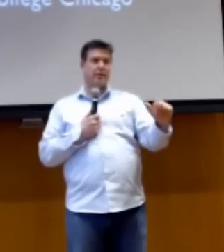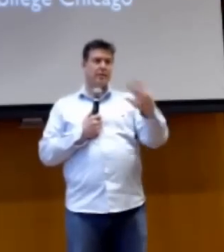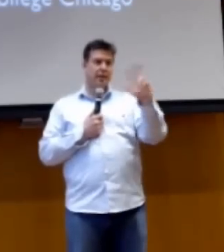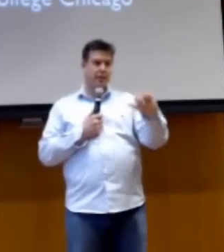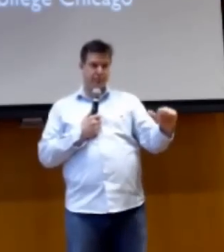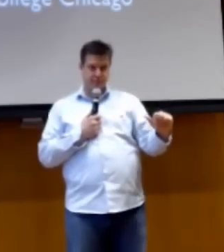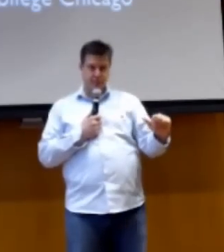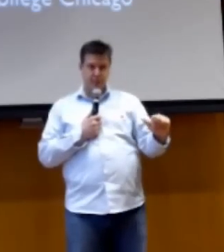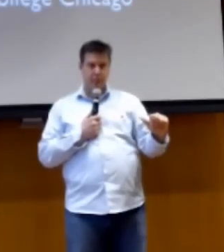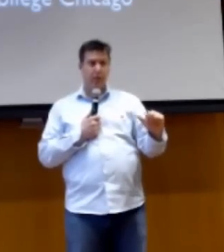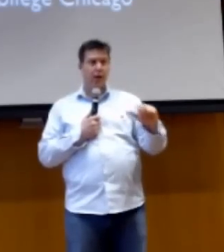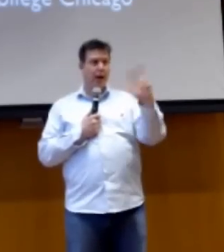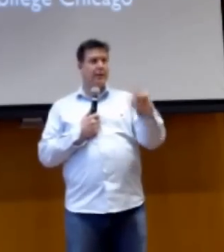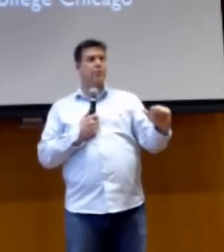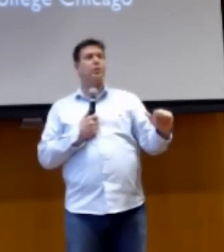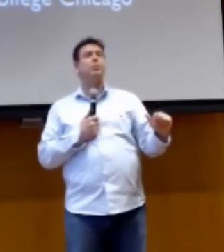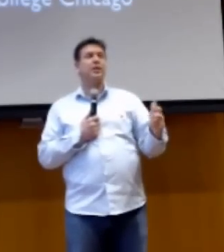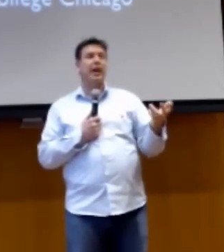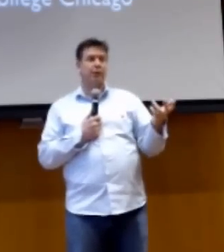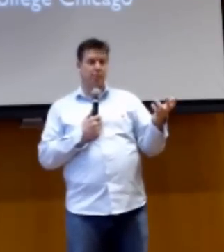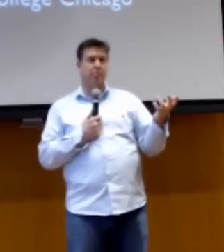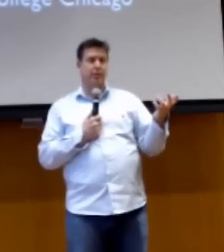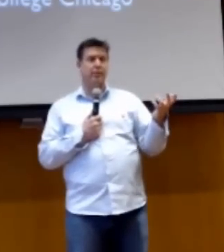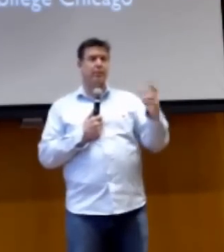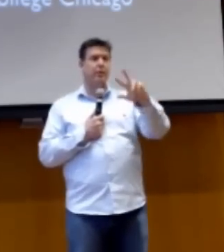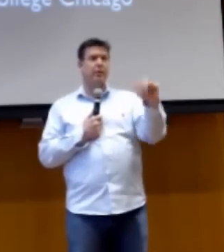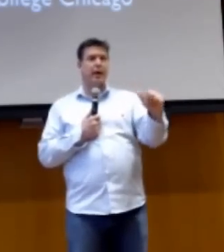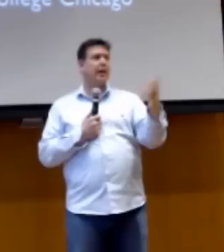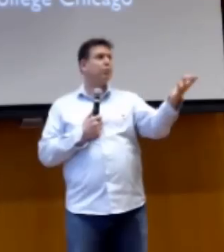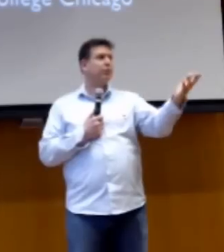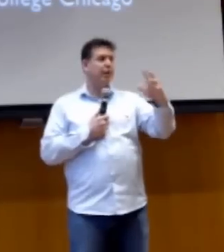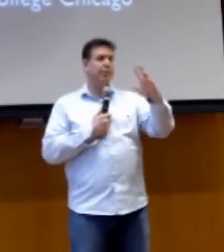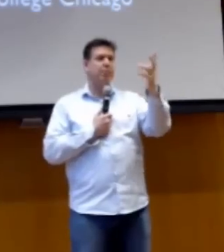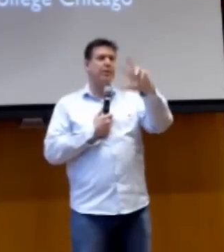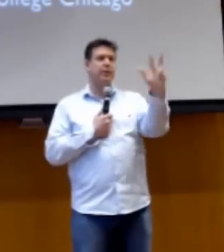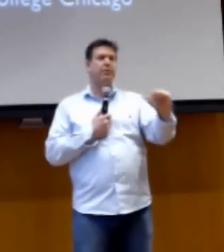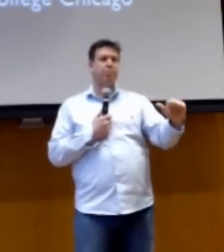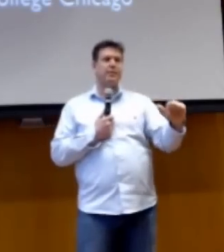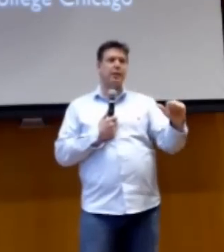like this now. And that's where double Z came from, I believe. I can't prove that yet, but I believe it came from pizza.